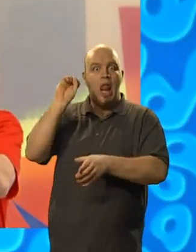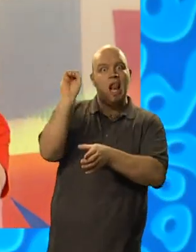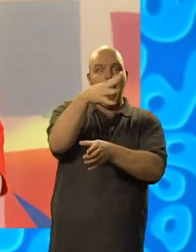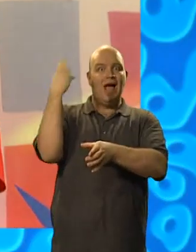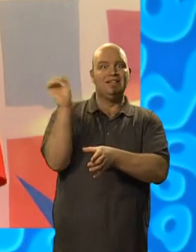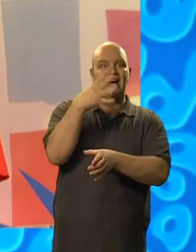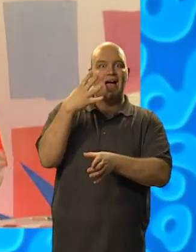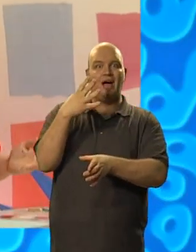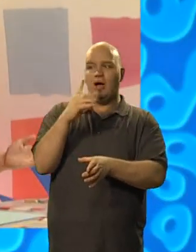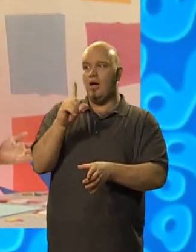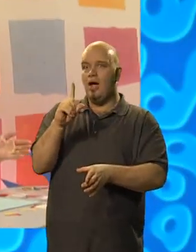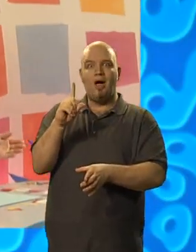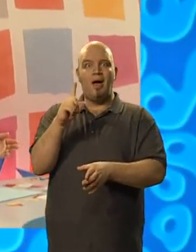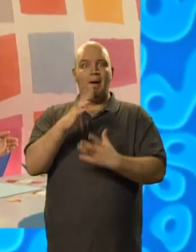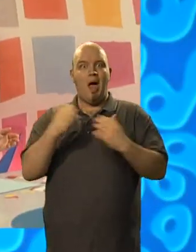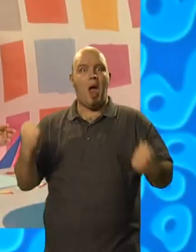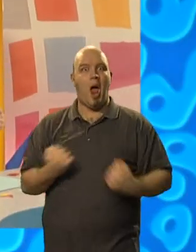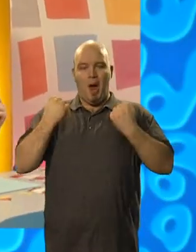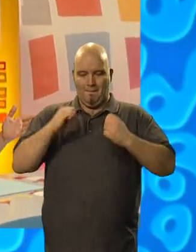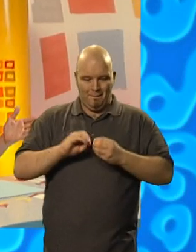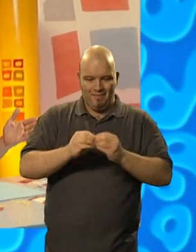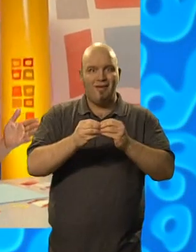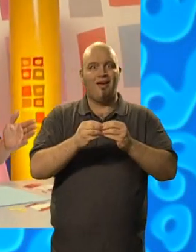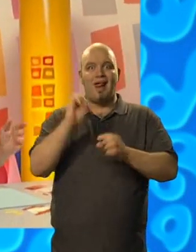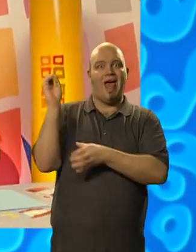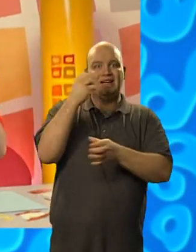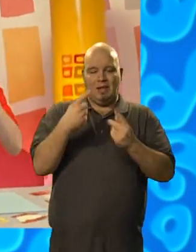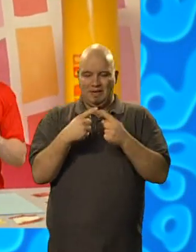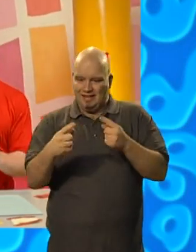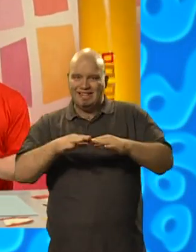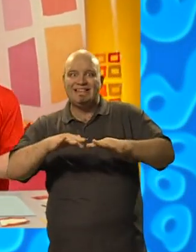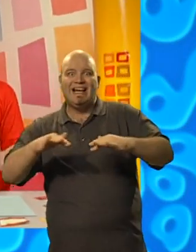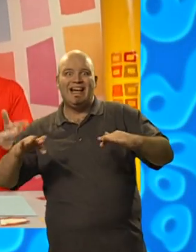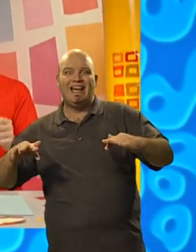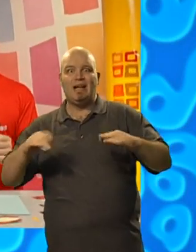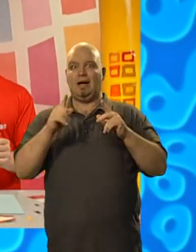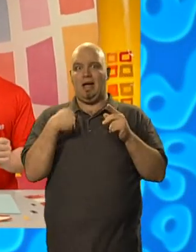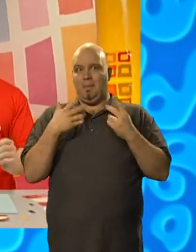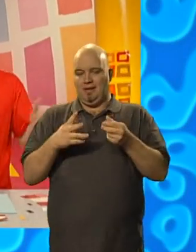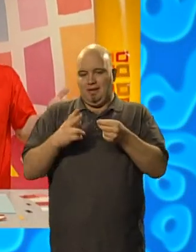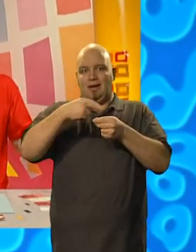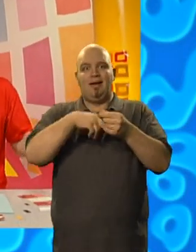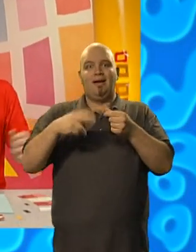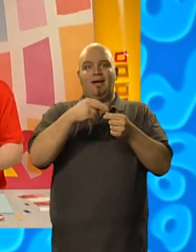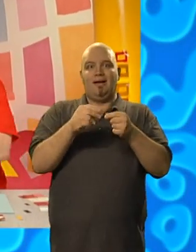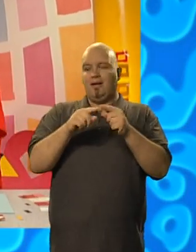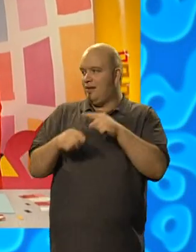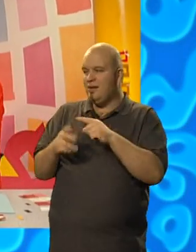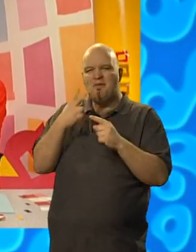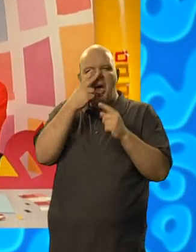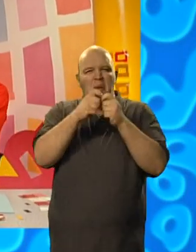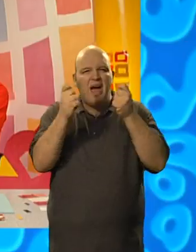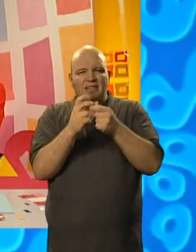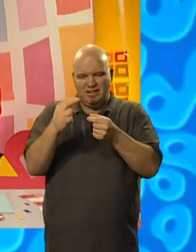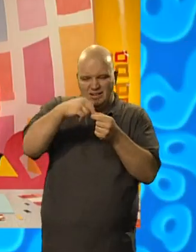Lighthouse! Hey, let's make our own lighthouse by the sea. Now, what I've done here is cut out some old shapes or some square shapes out of